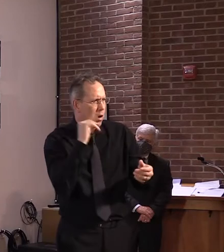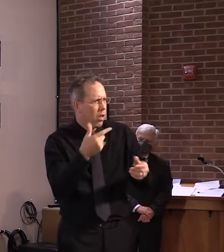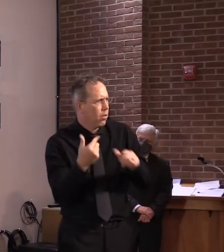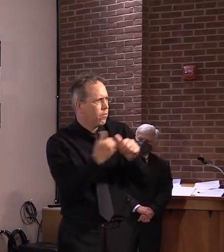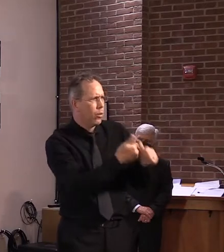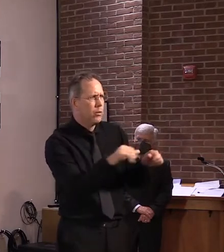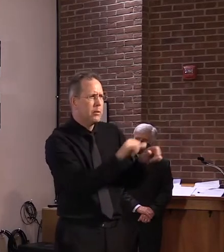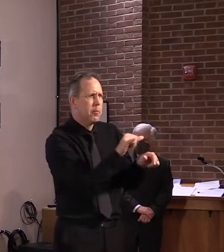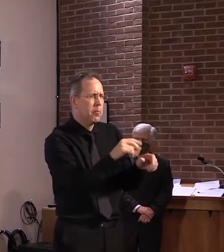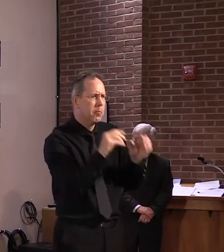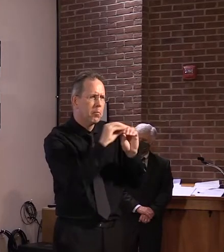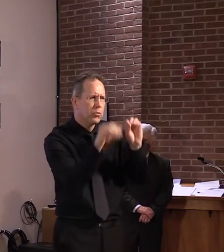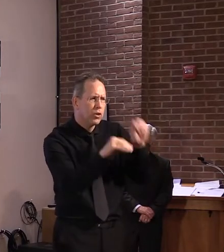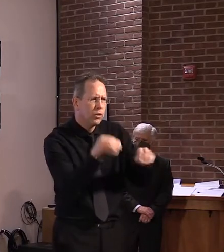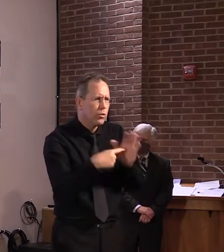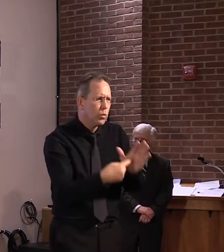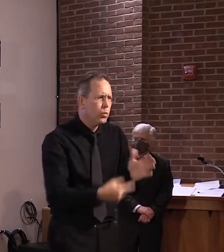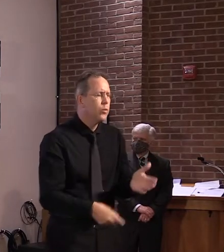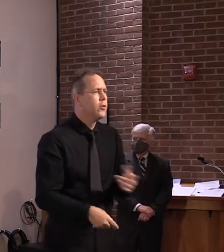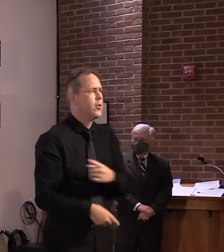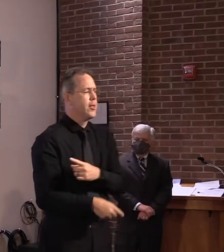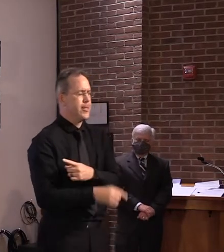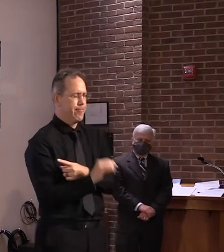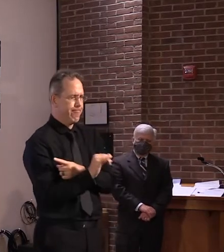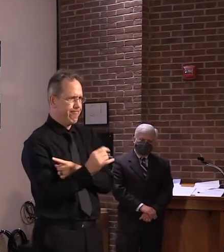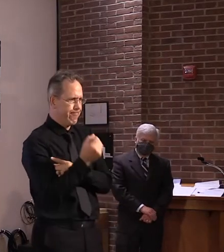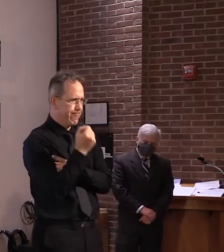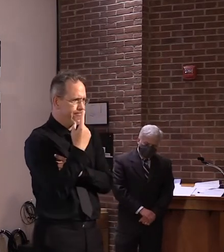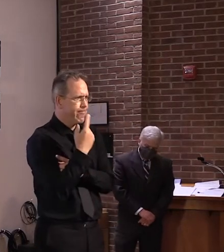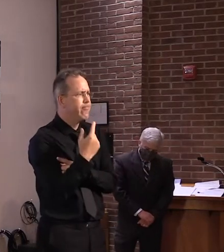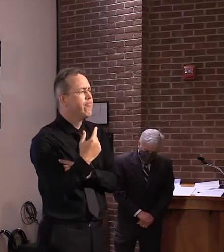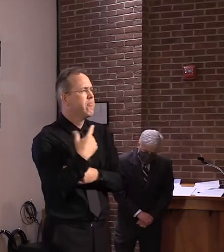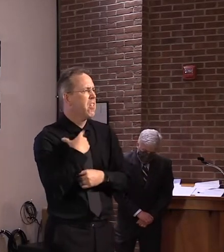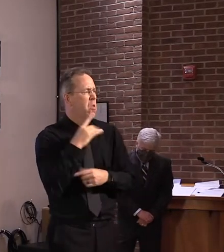Okay, thank you. And that answers my questions.